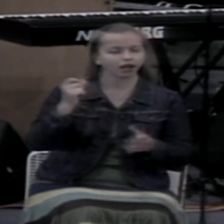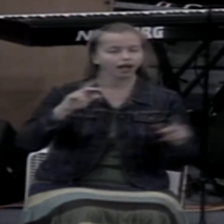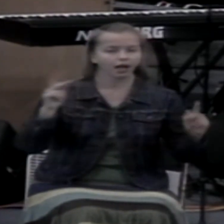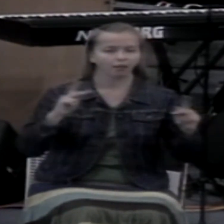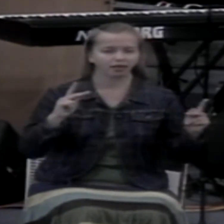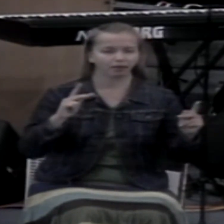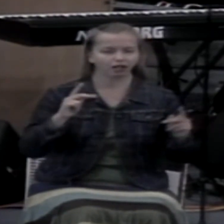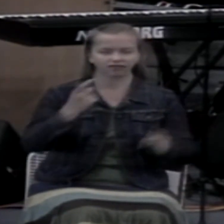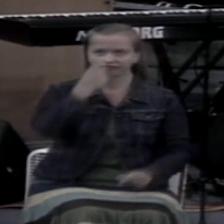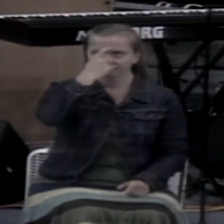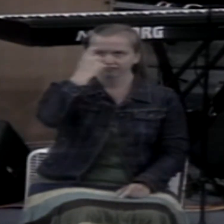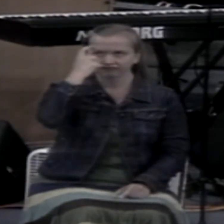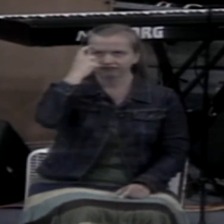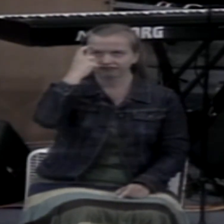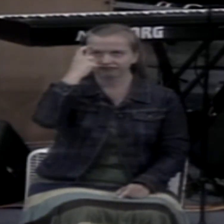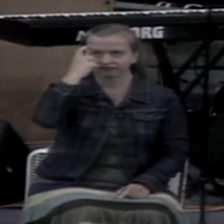marriage.